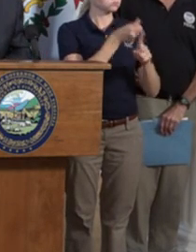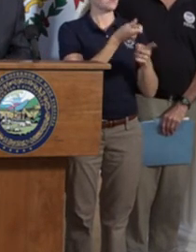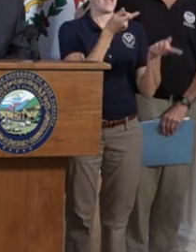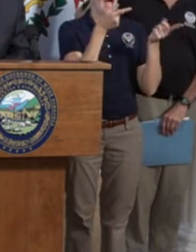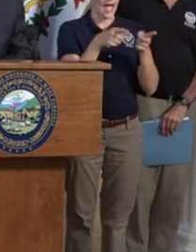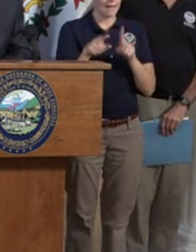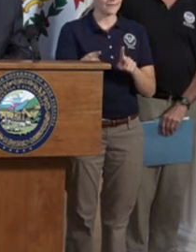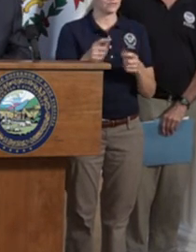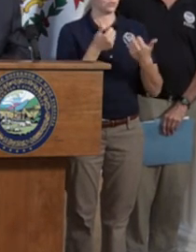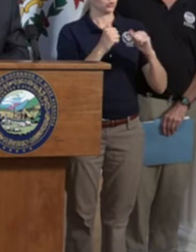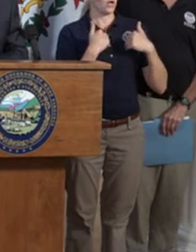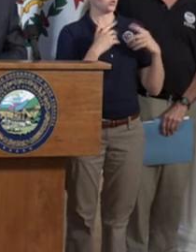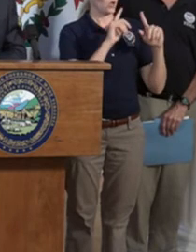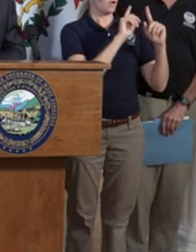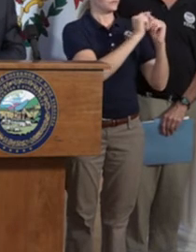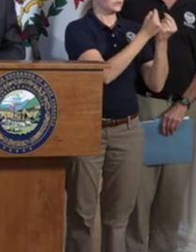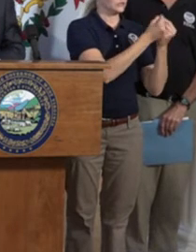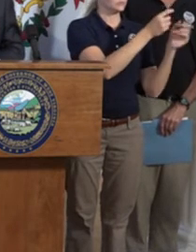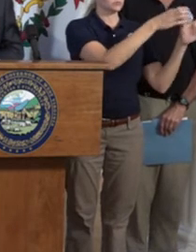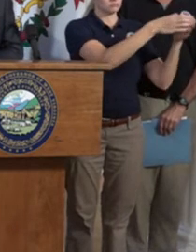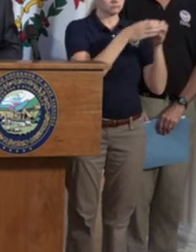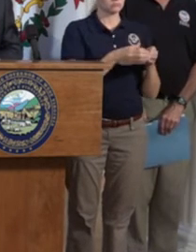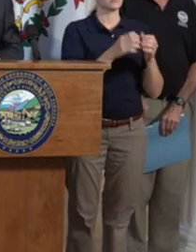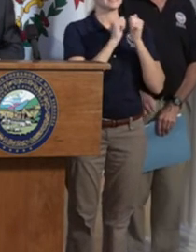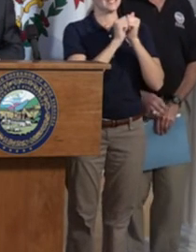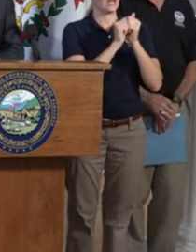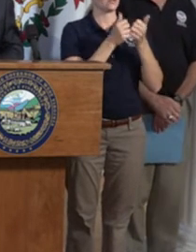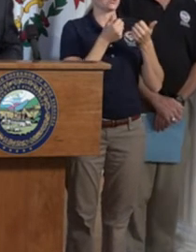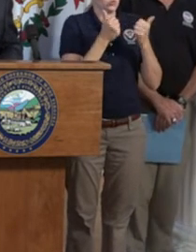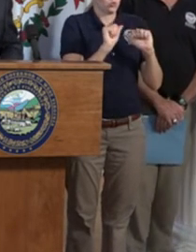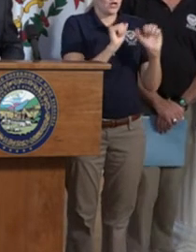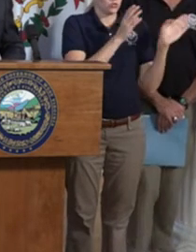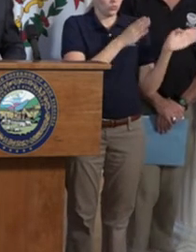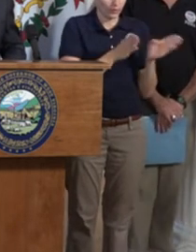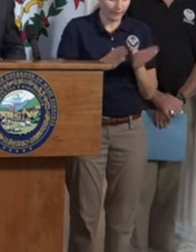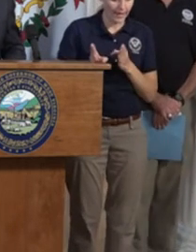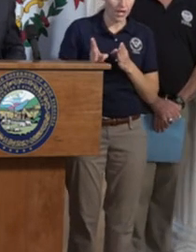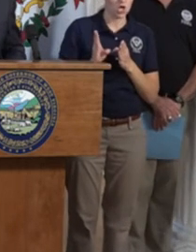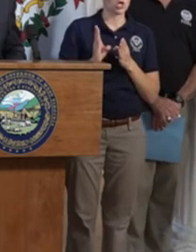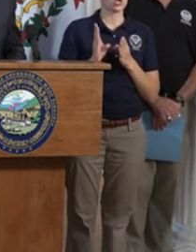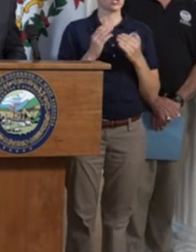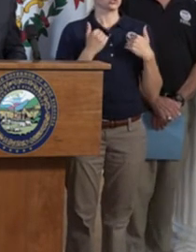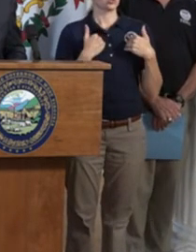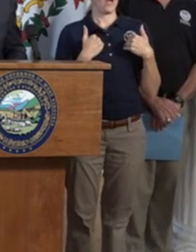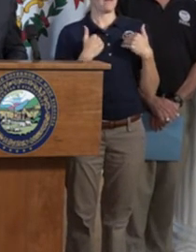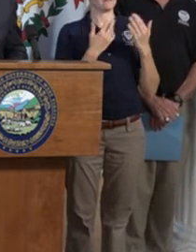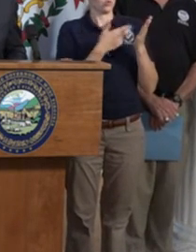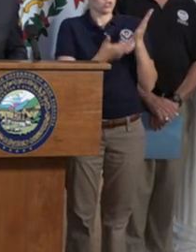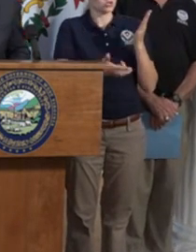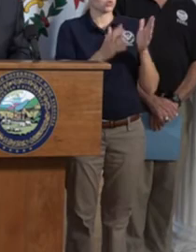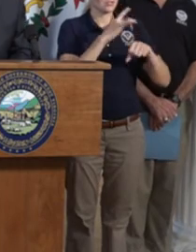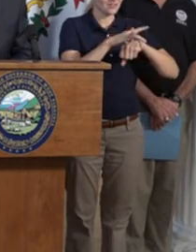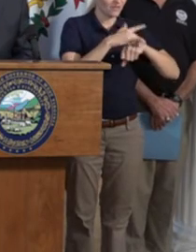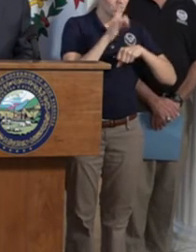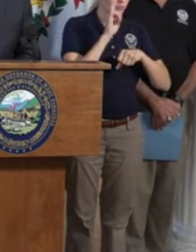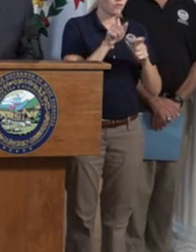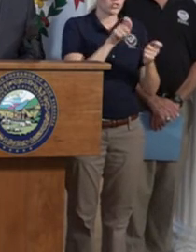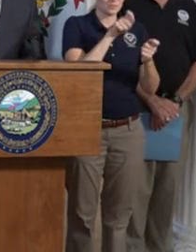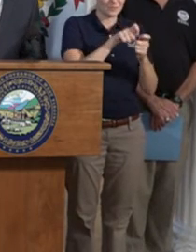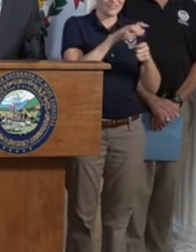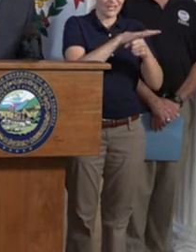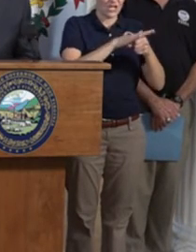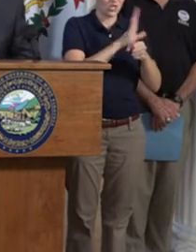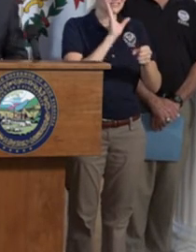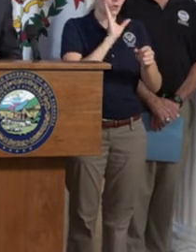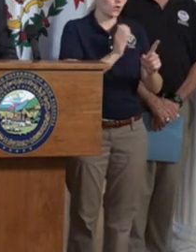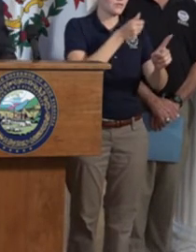few others together to start preparing and to getting assets out in the areas that are forecast where disaster is going to